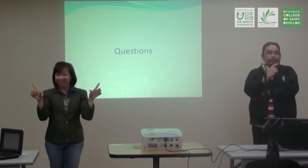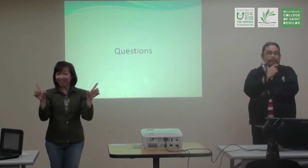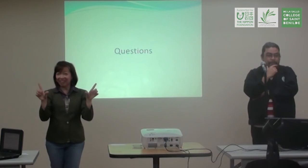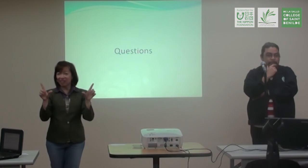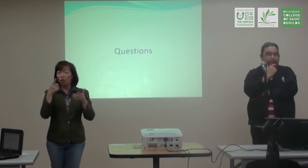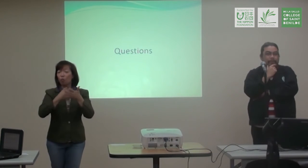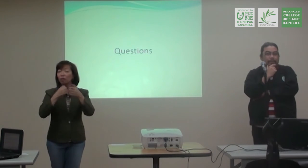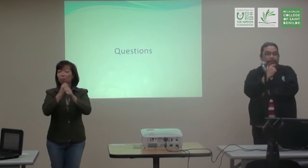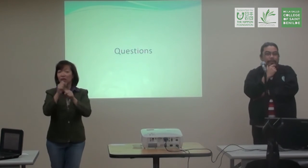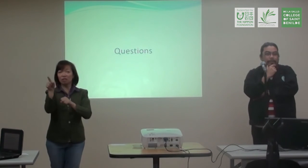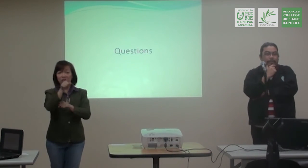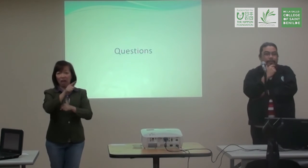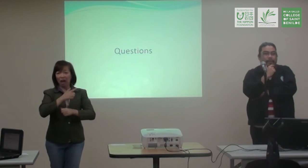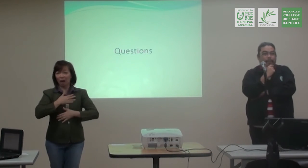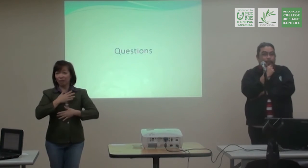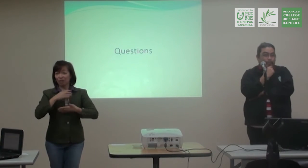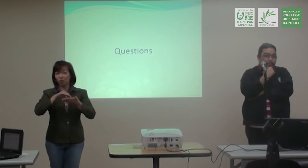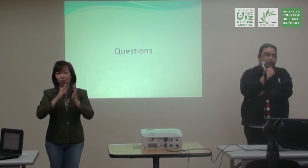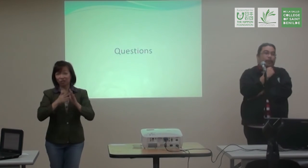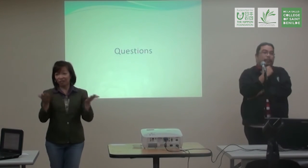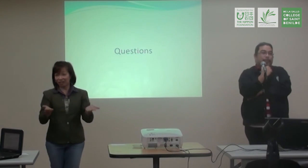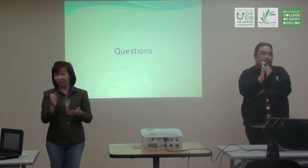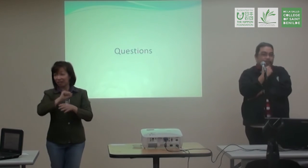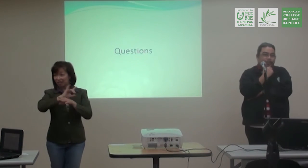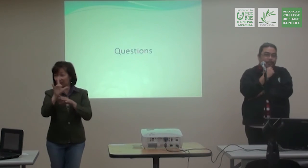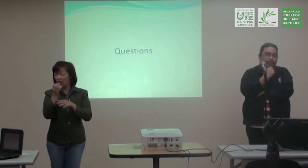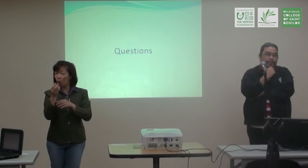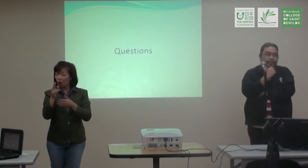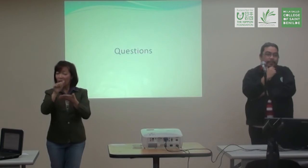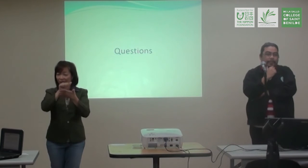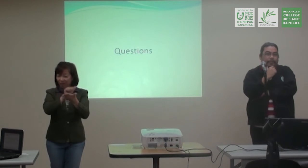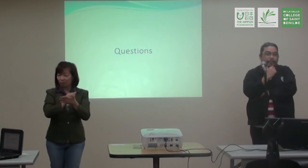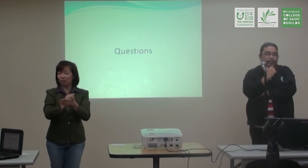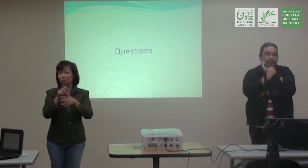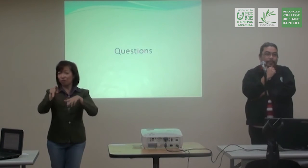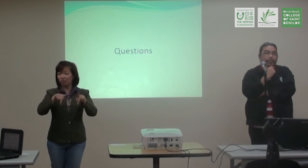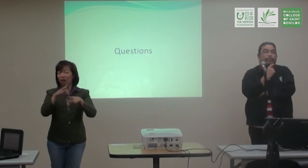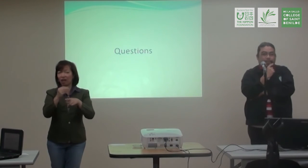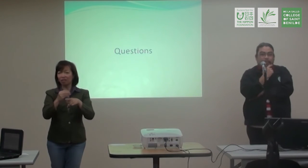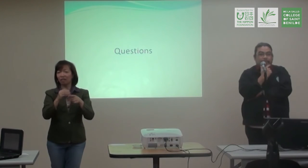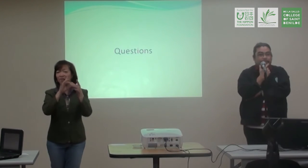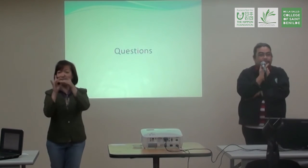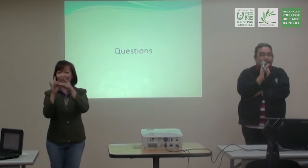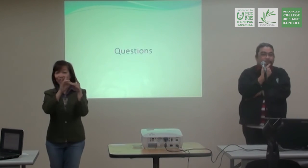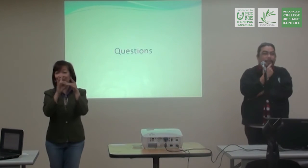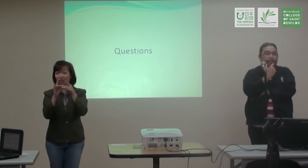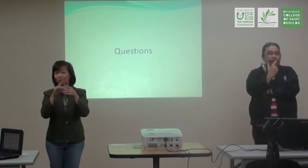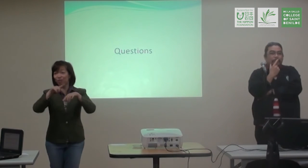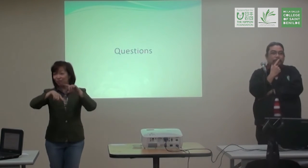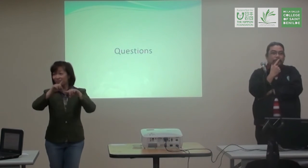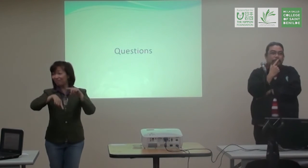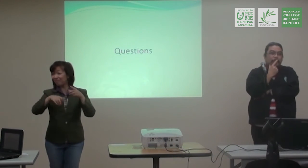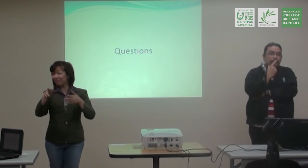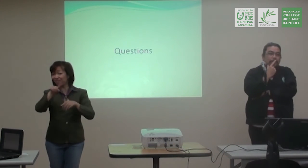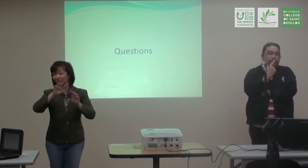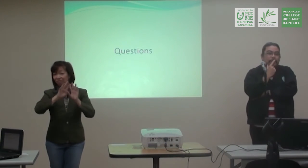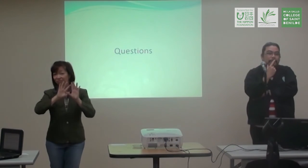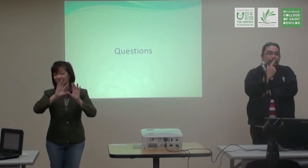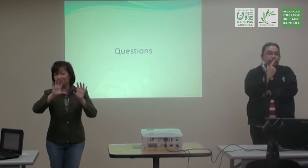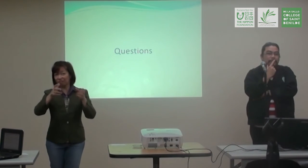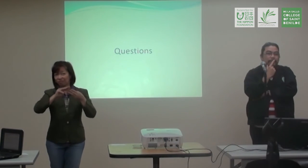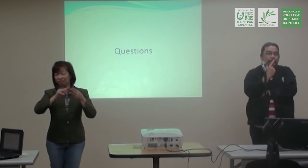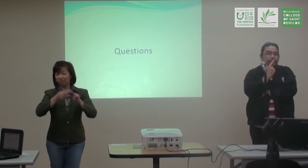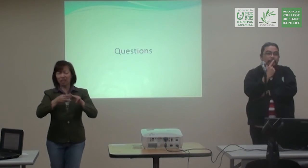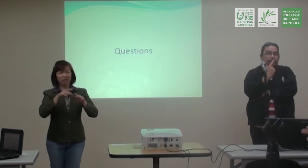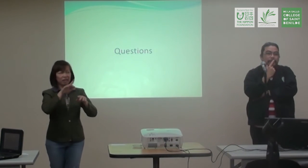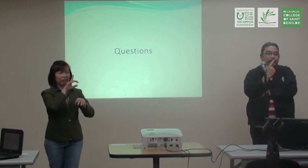at this point is their academic performance and their relationships. Yes. Did you check what are the